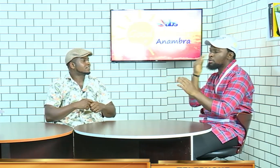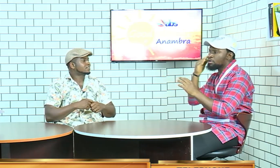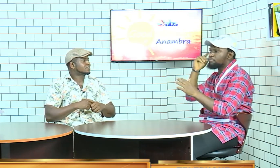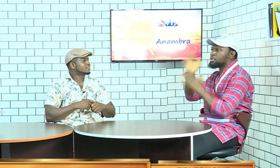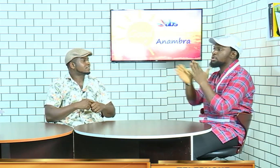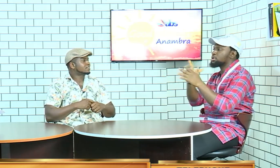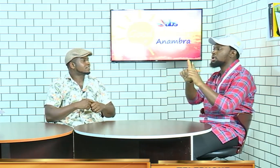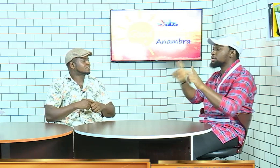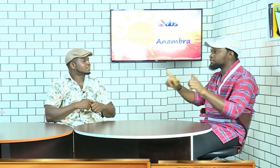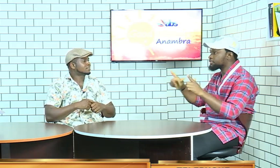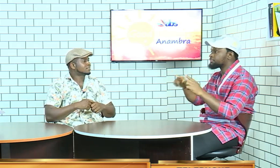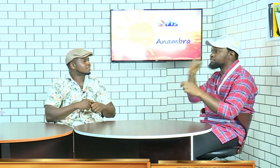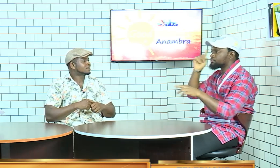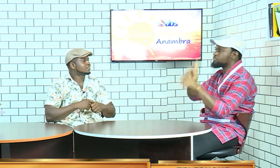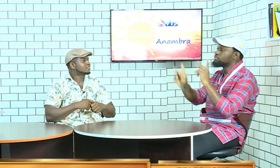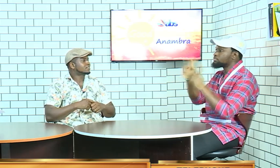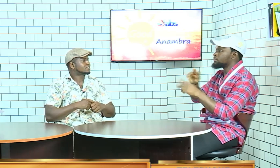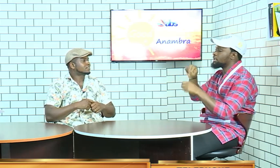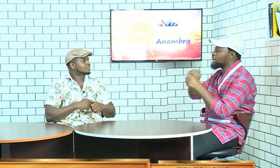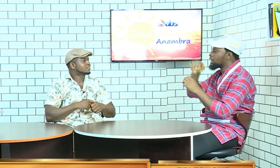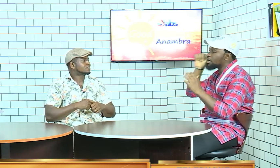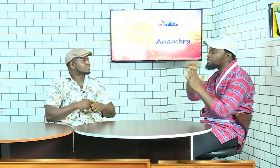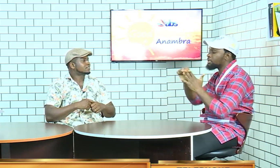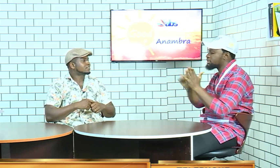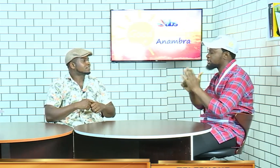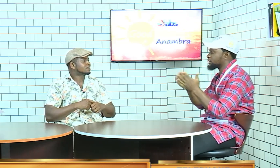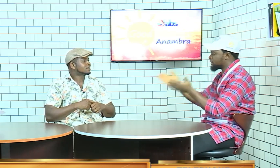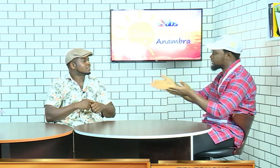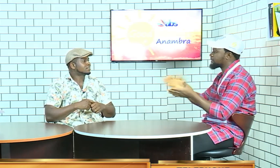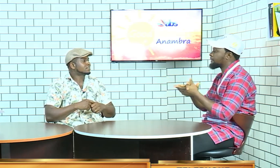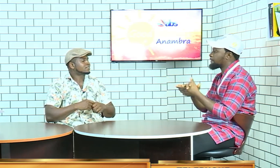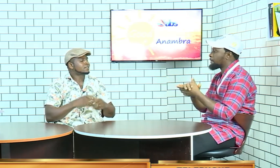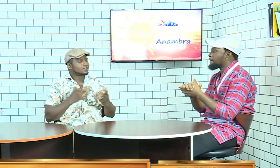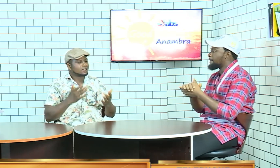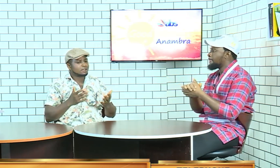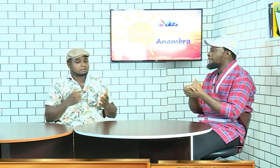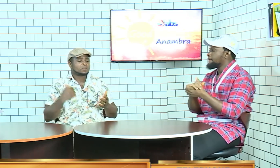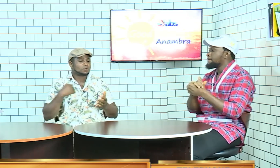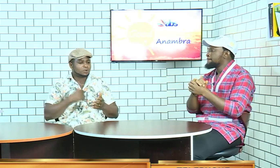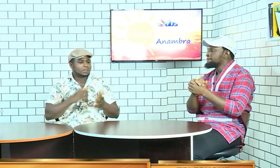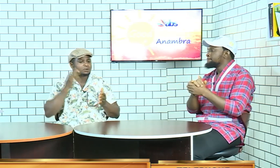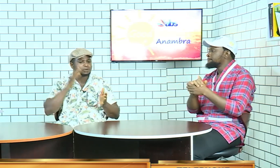language for people in Anambra State?